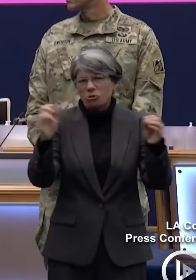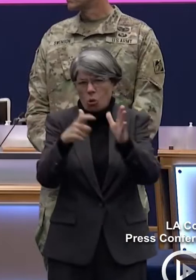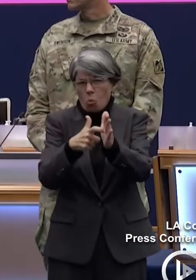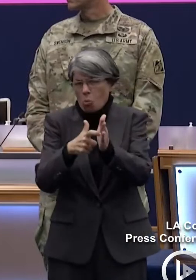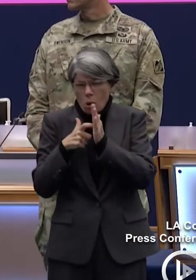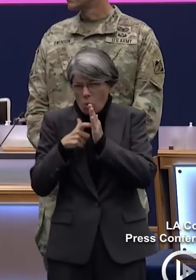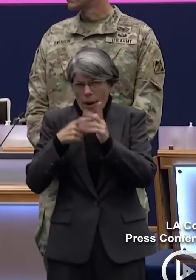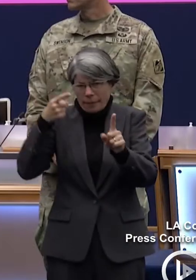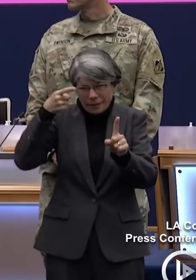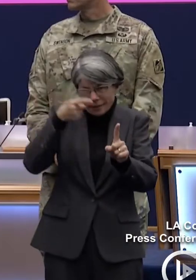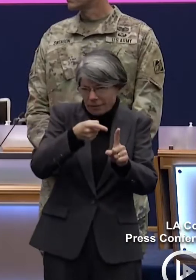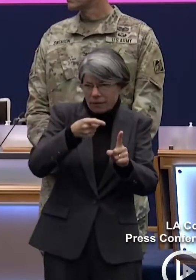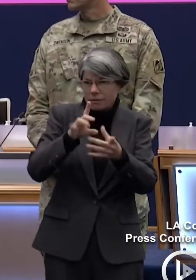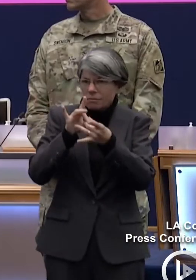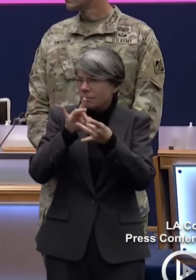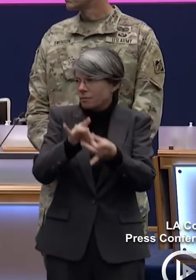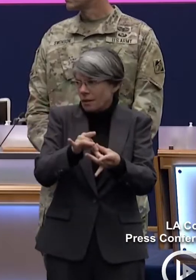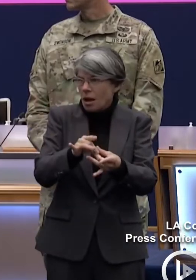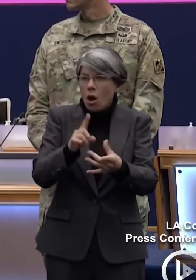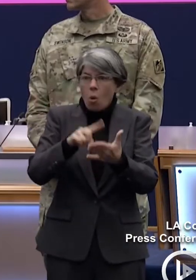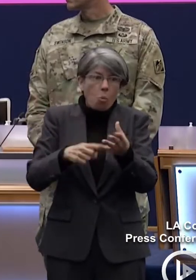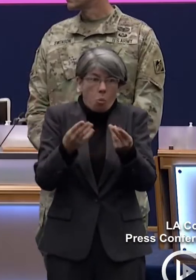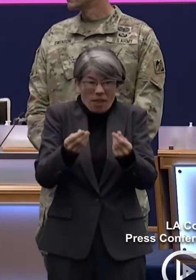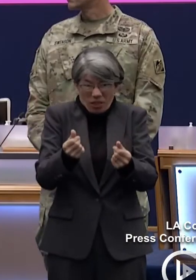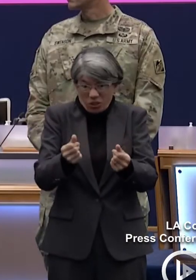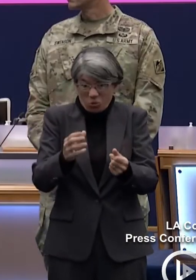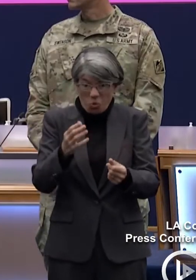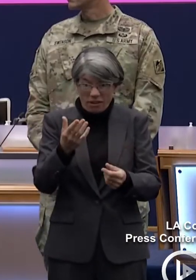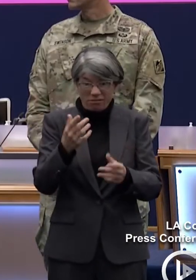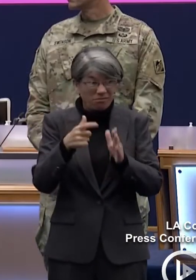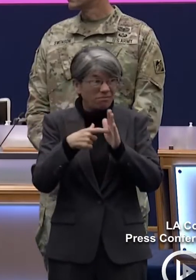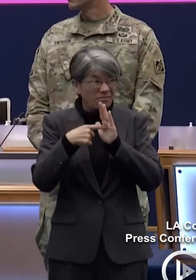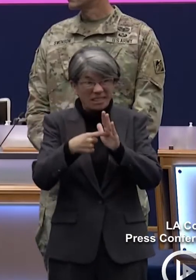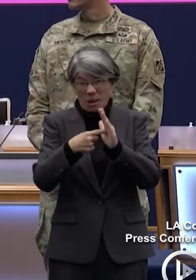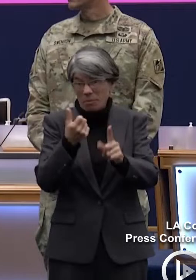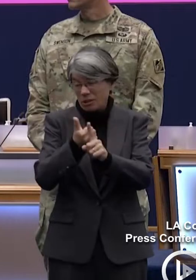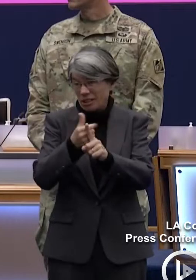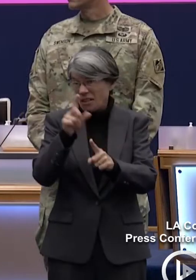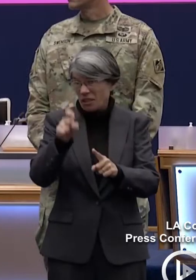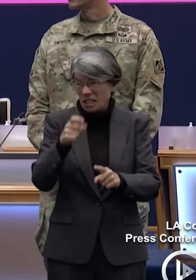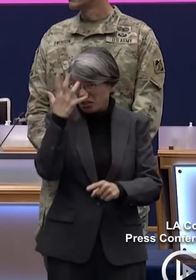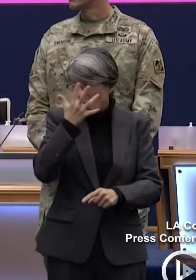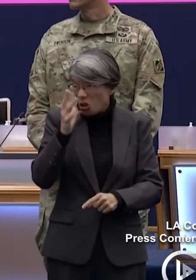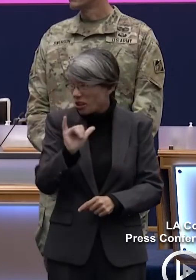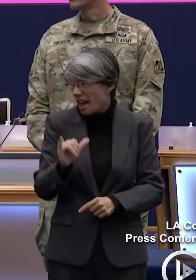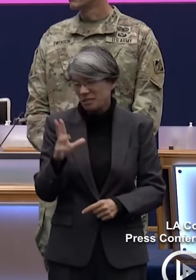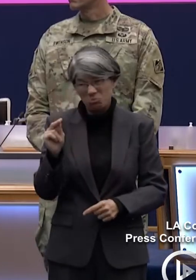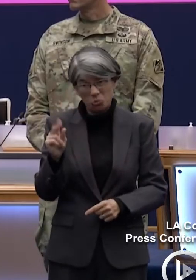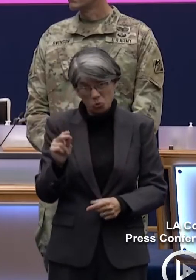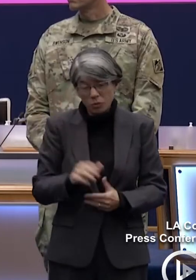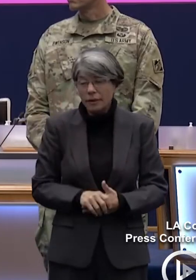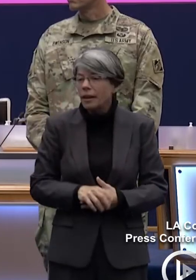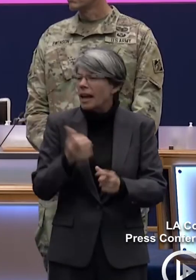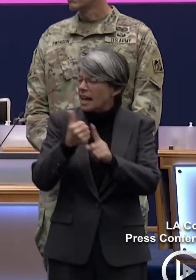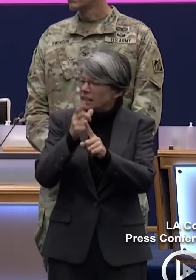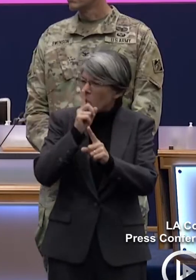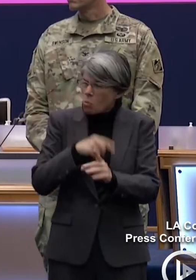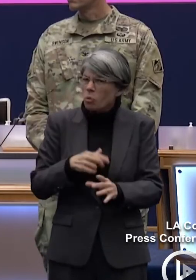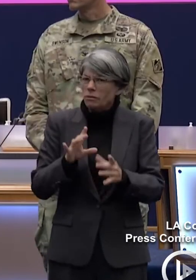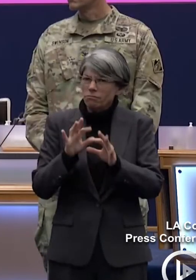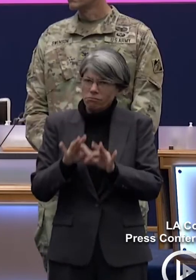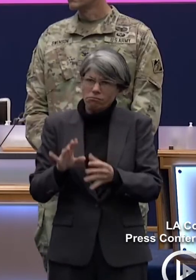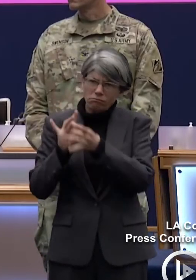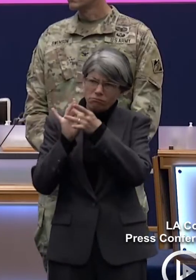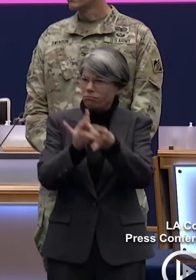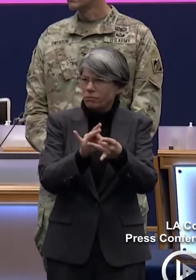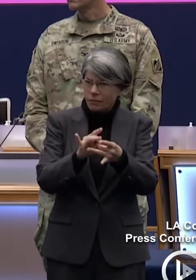requirement around what the soil samples need to be at. I mean, this is really an issue